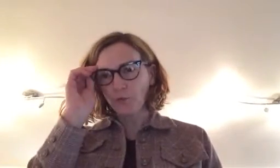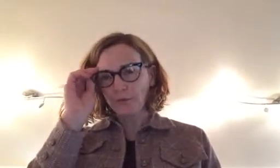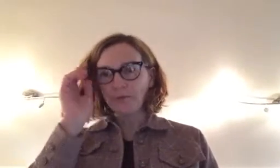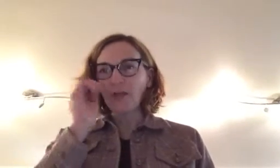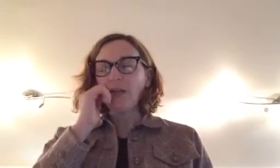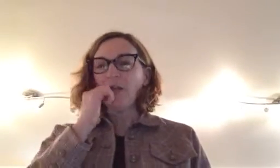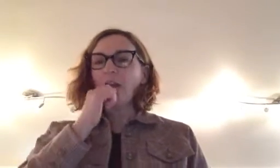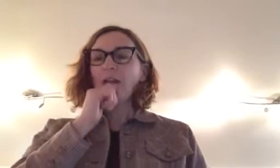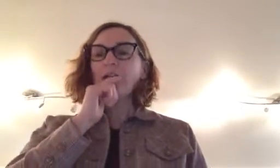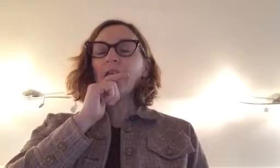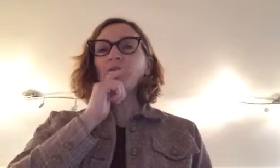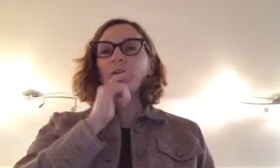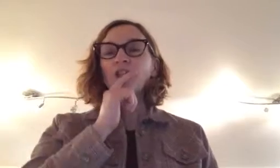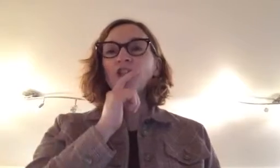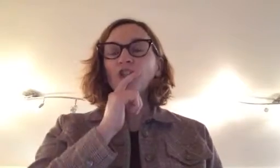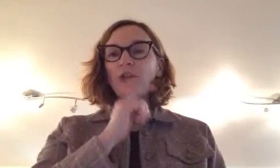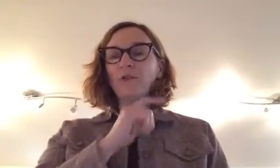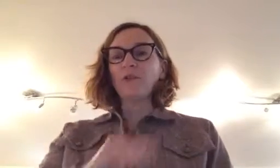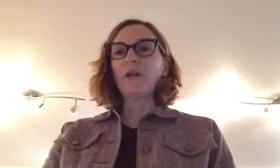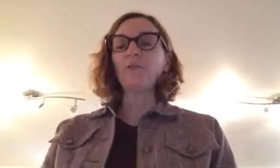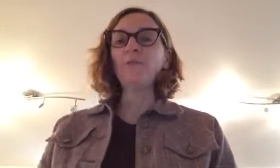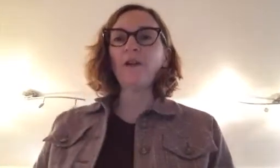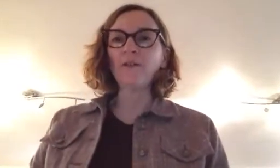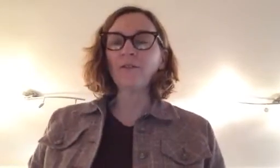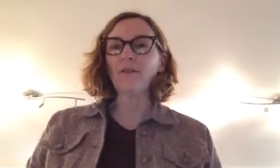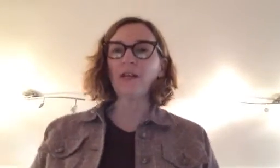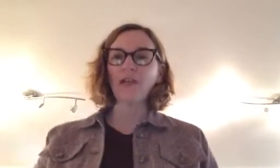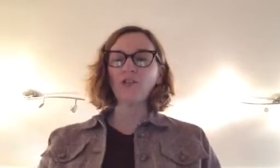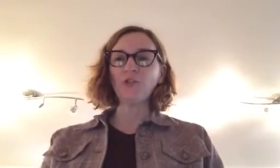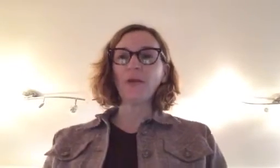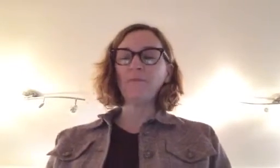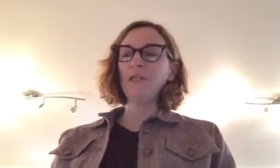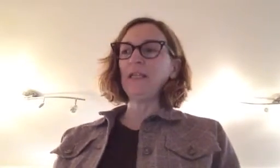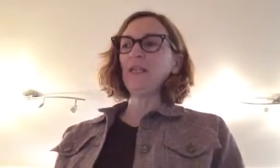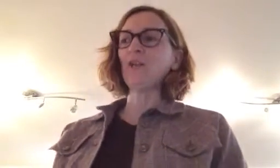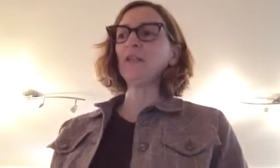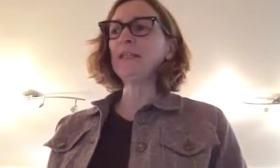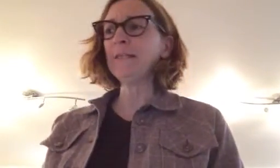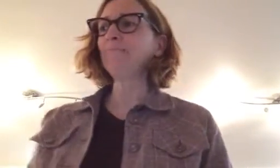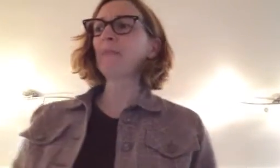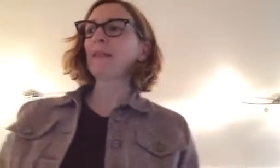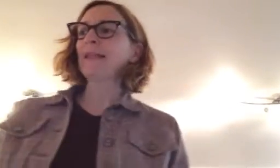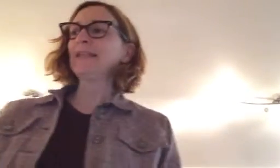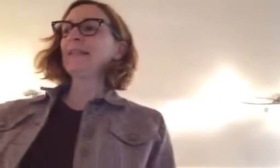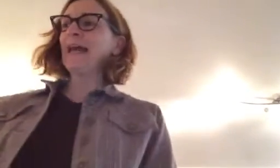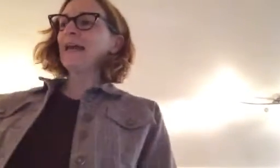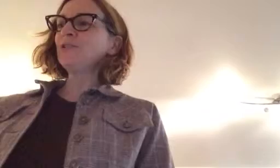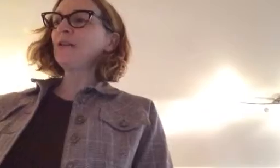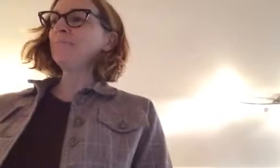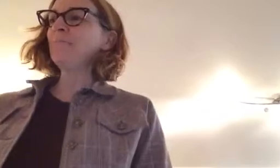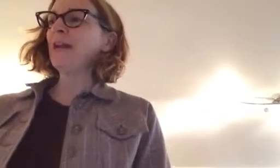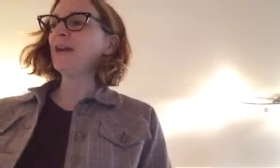rule, and a French general, Humbert, Humbert, lands at